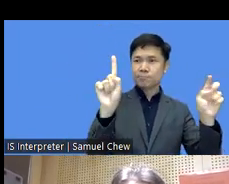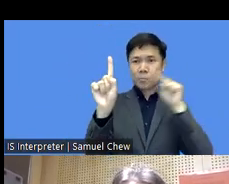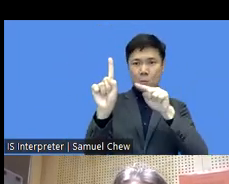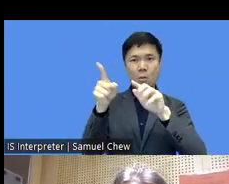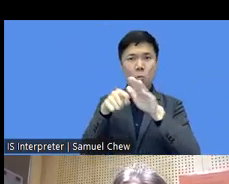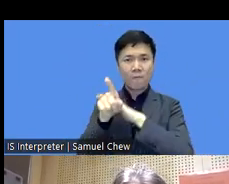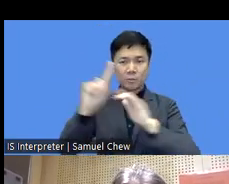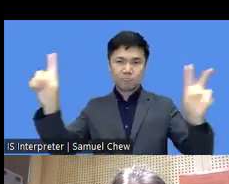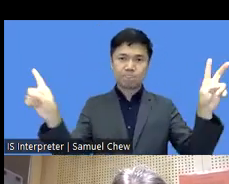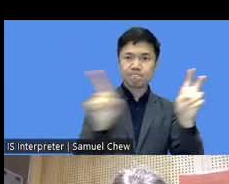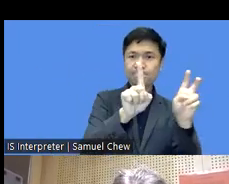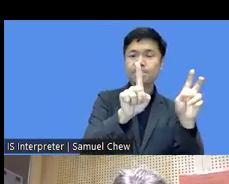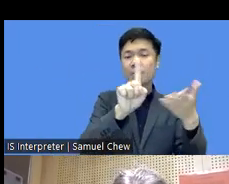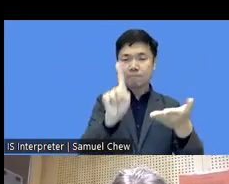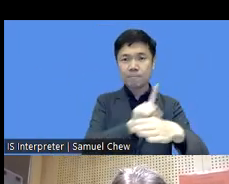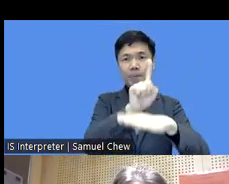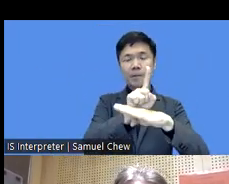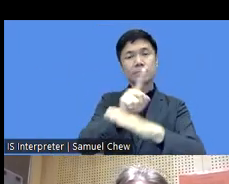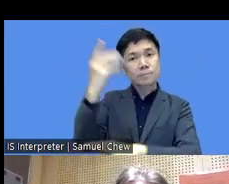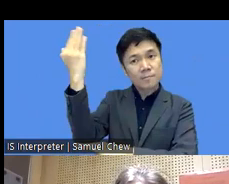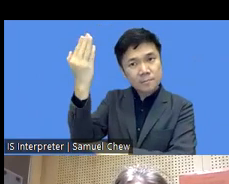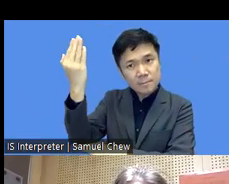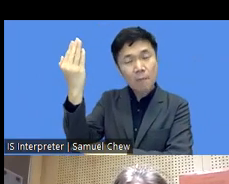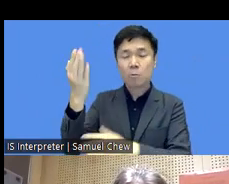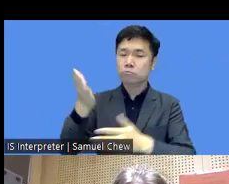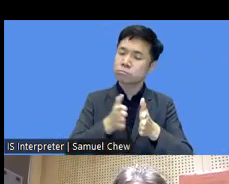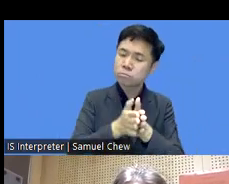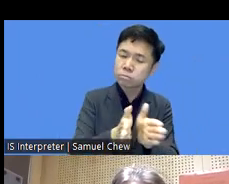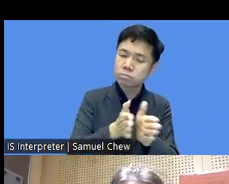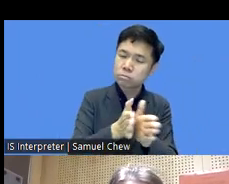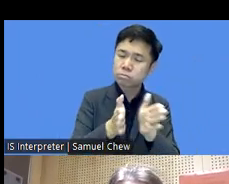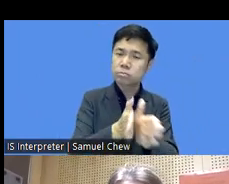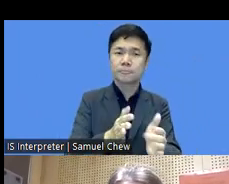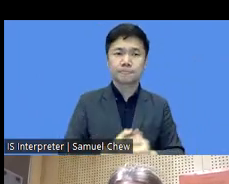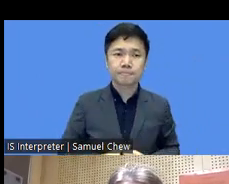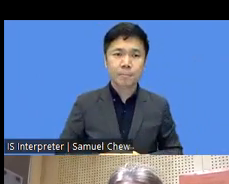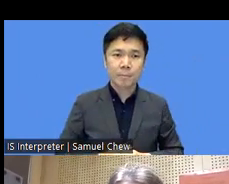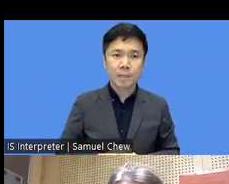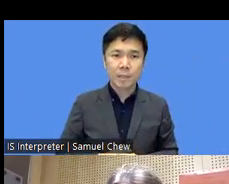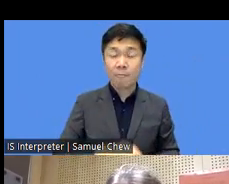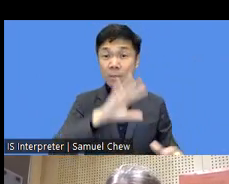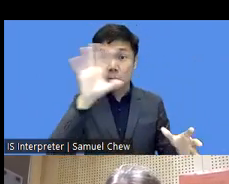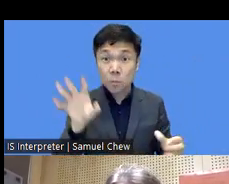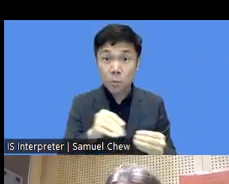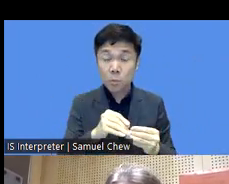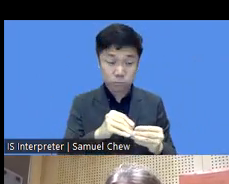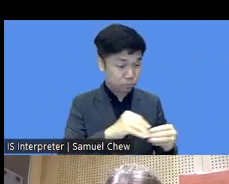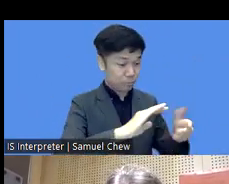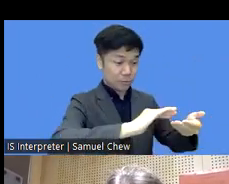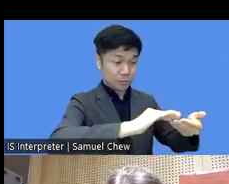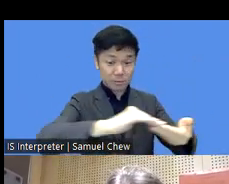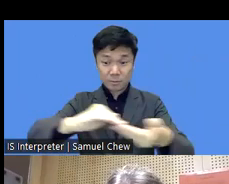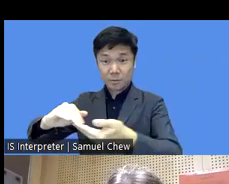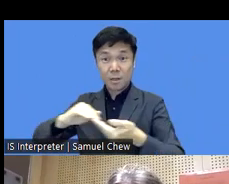were also included in spotlight sessions, and we had 12 refugee-led organizations that pledged at the Global